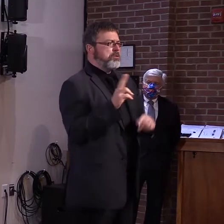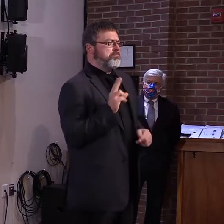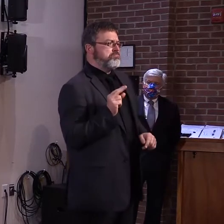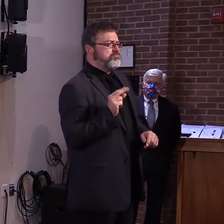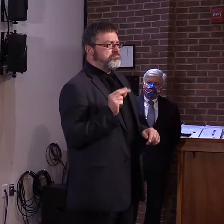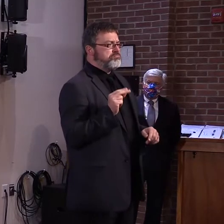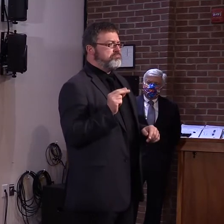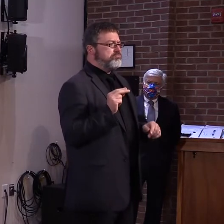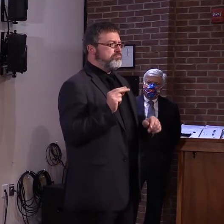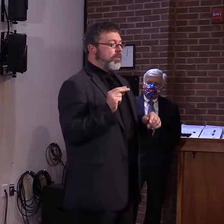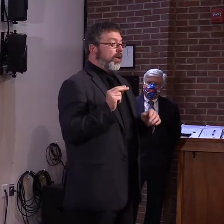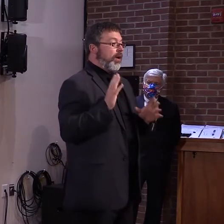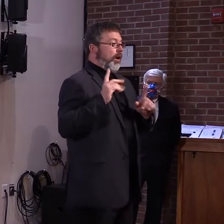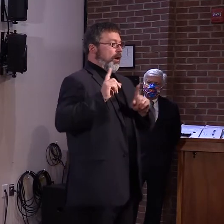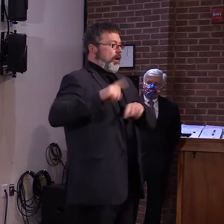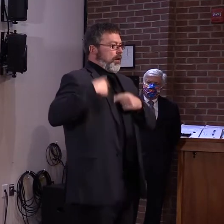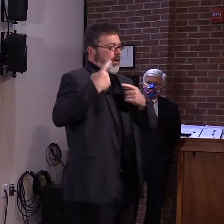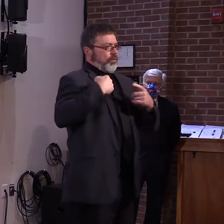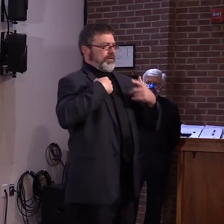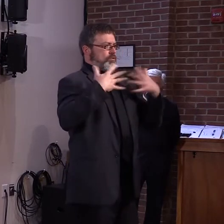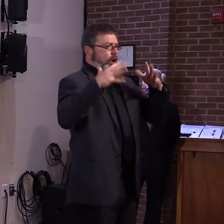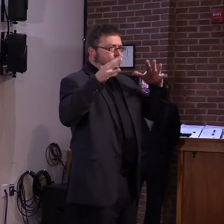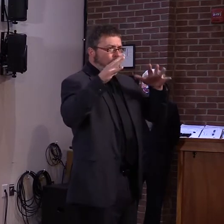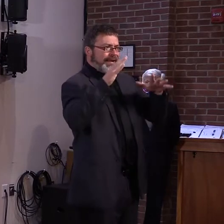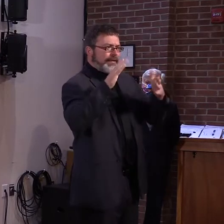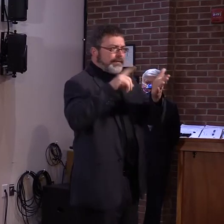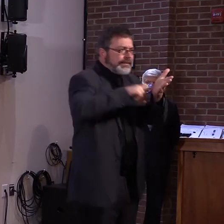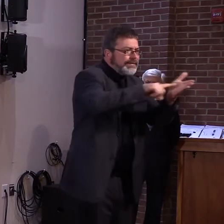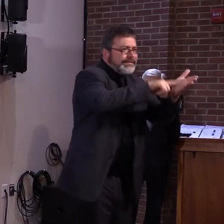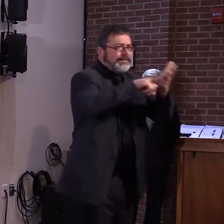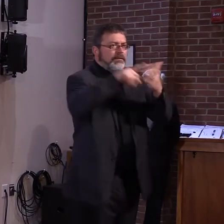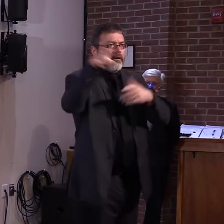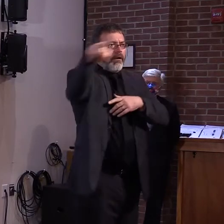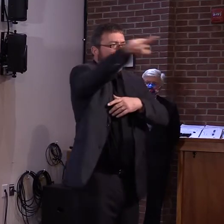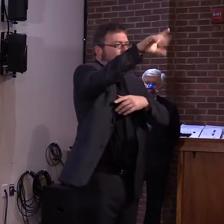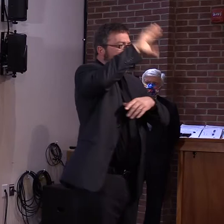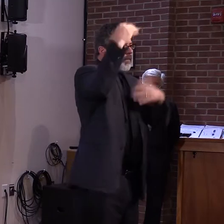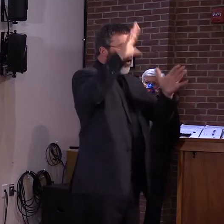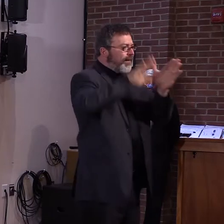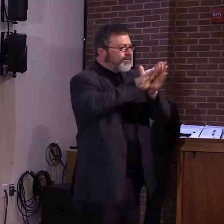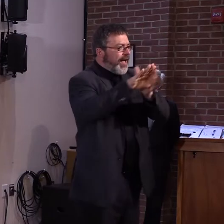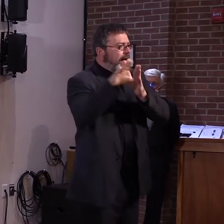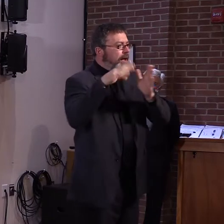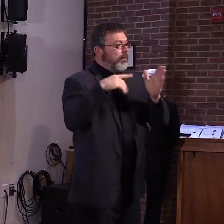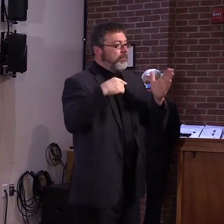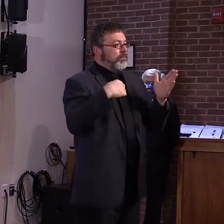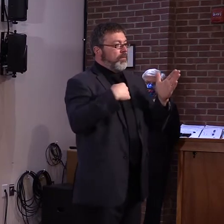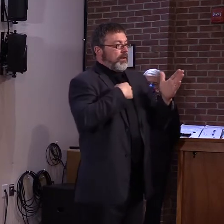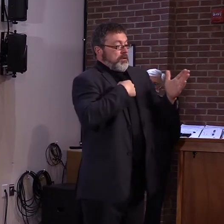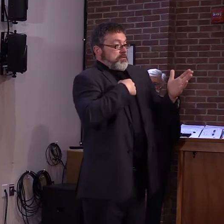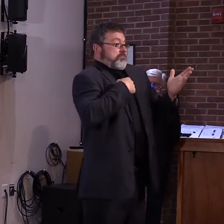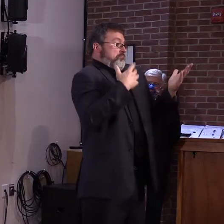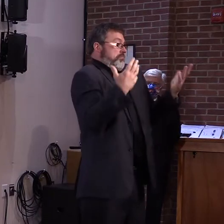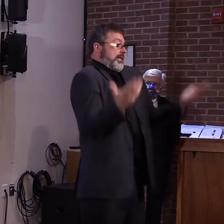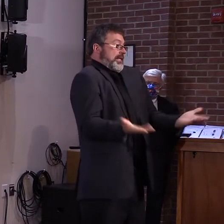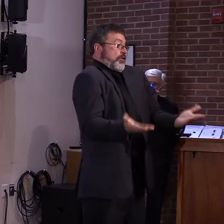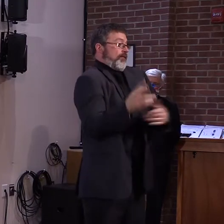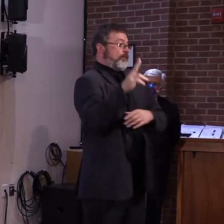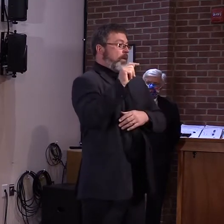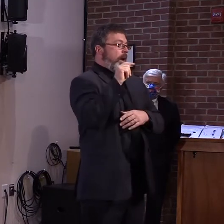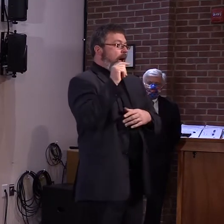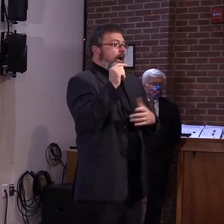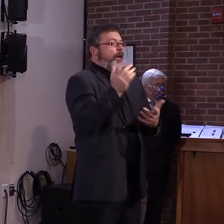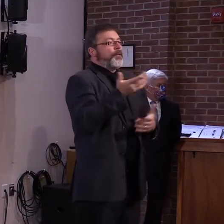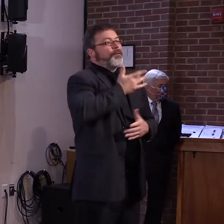weeks. I think we are pretty well prepared to begin with because of the robust